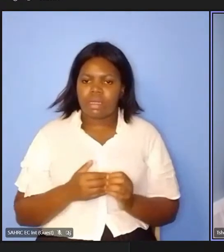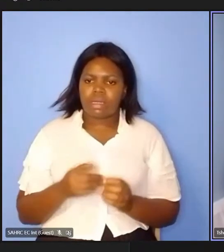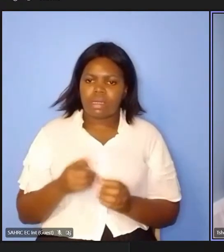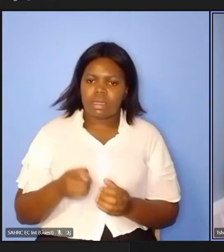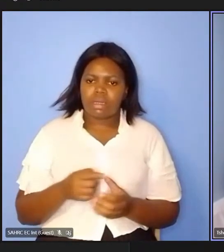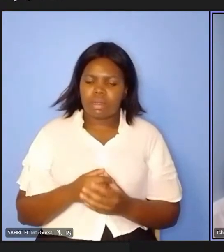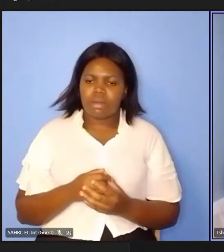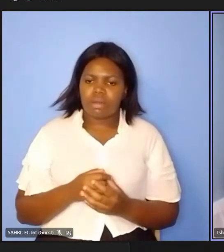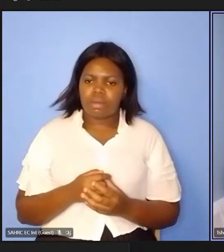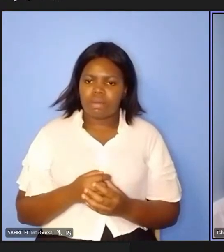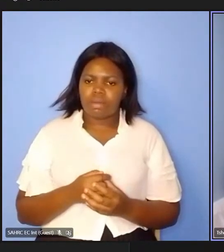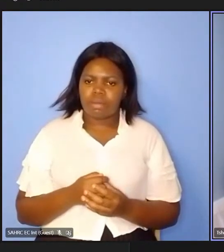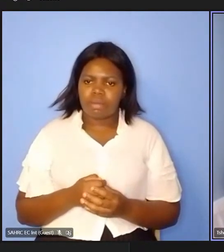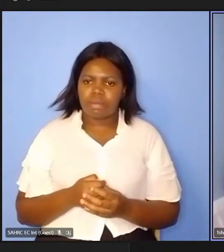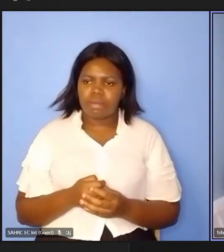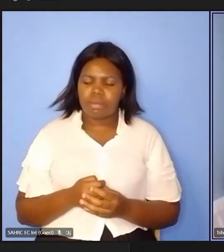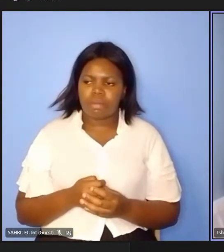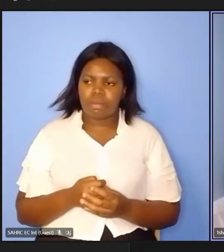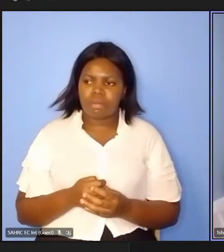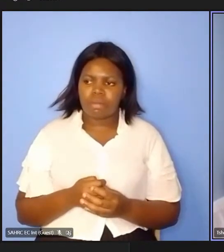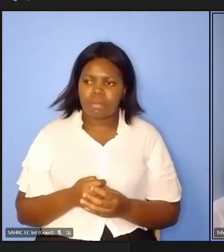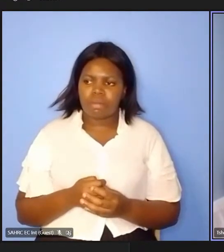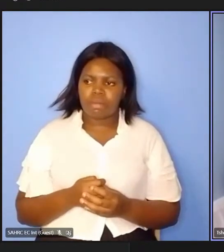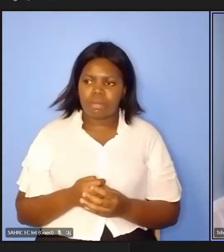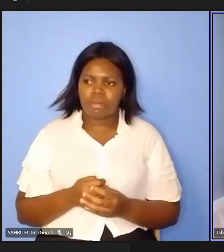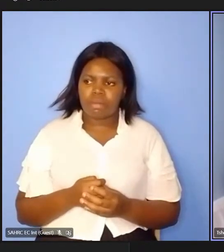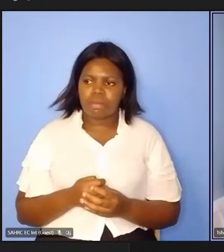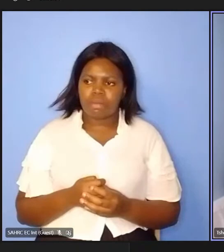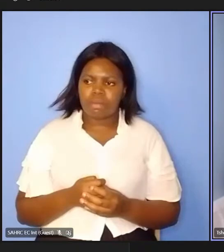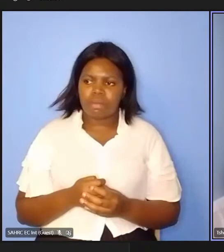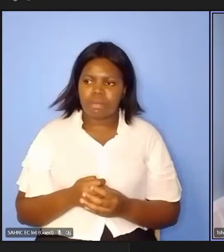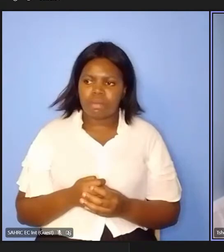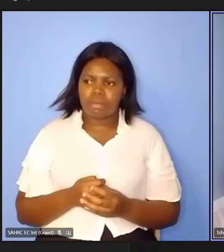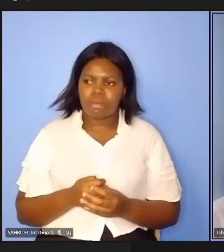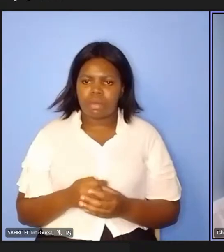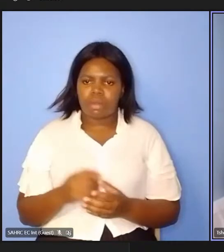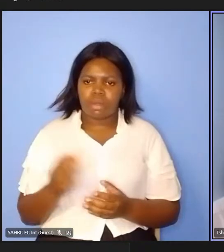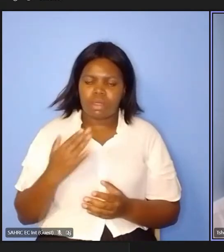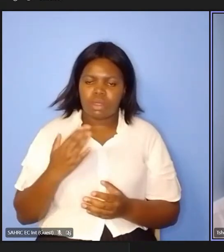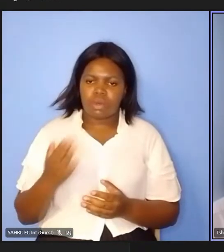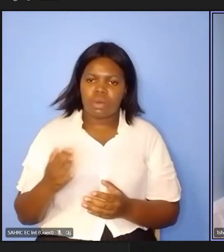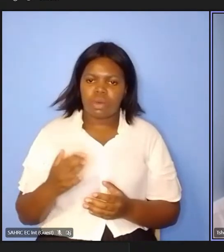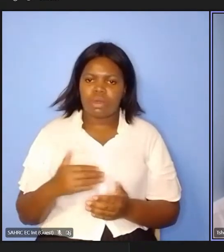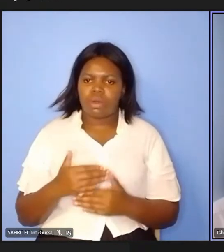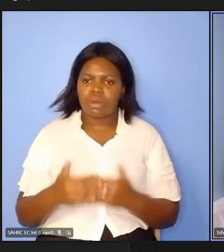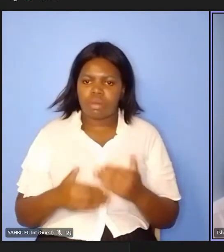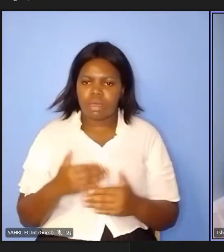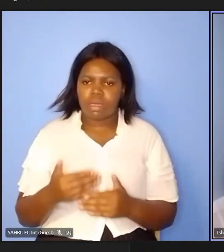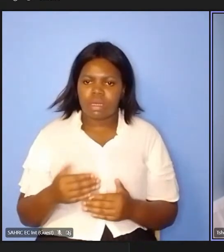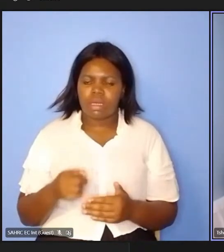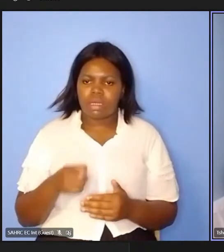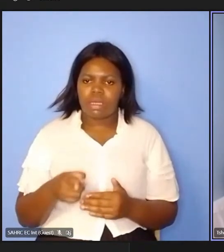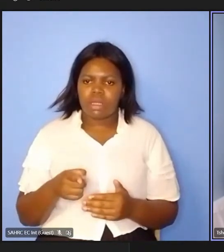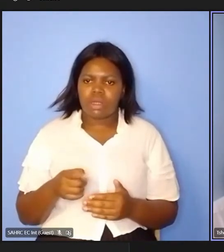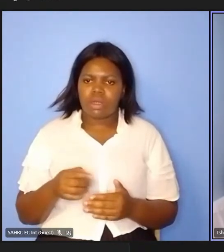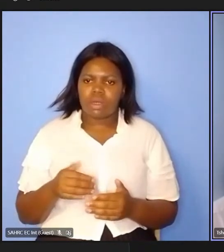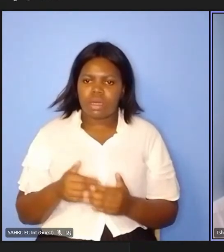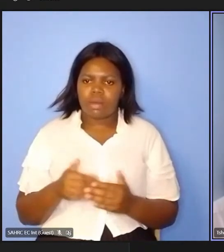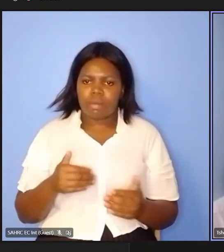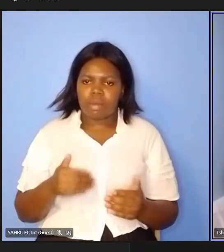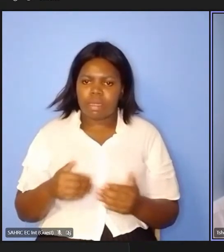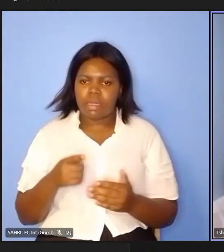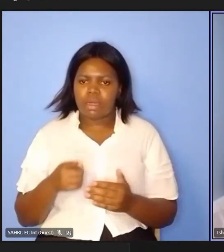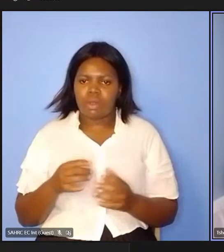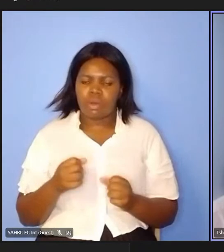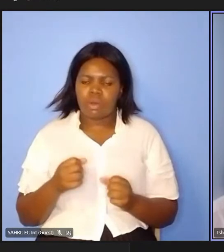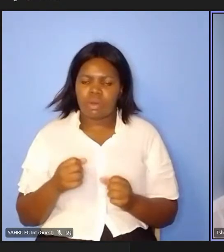which are being infringed on a daily basis. And we cannot continue to allow this to be put as an issue of it's hard